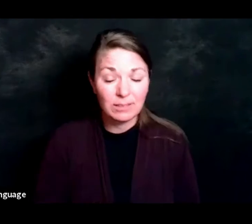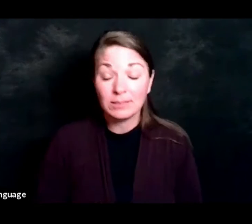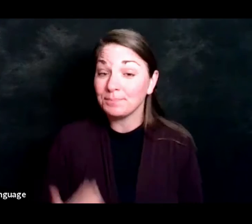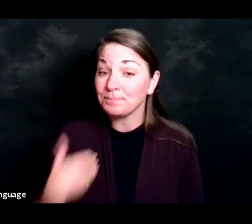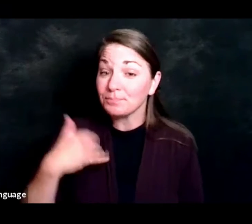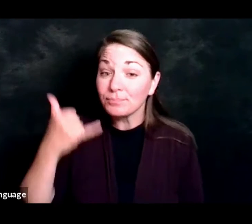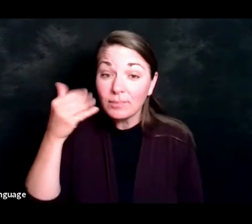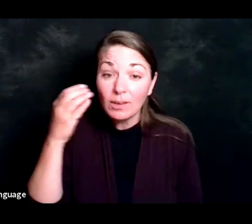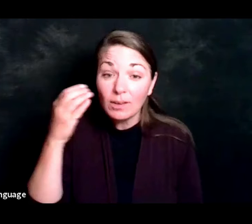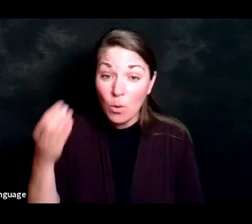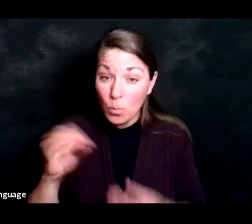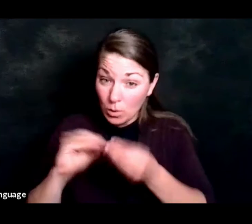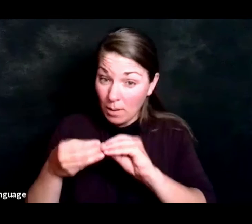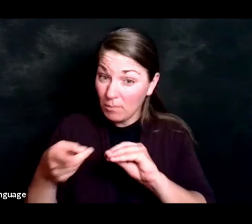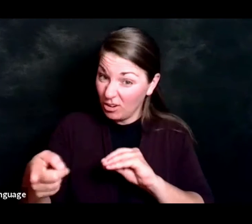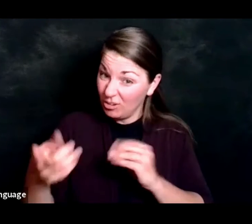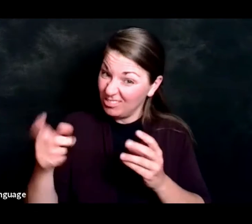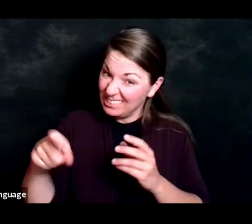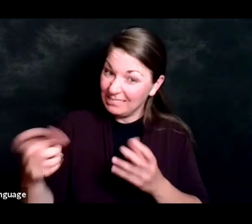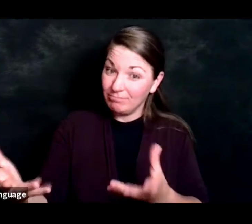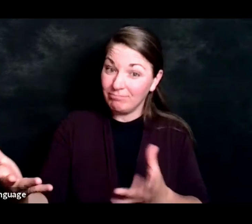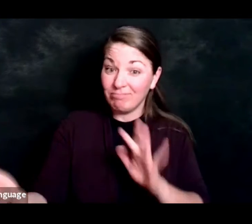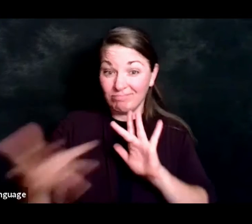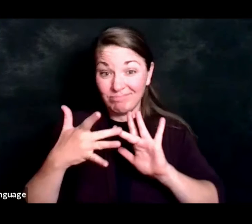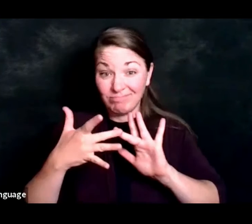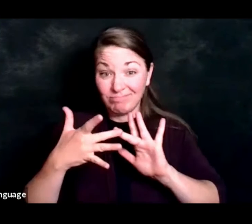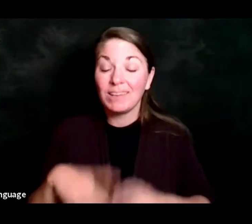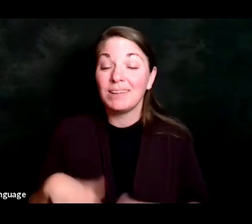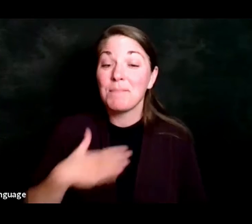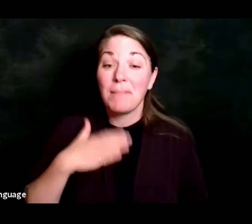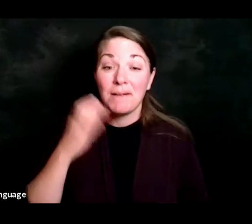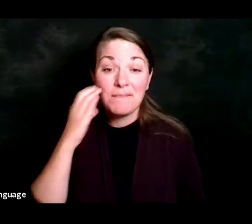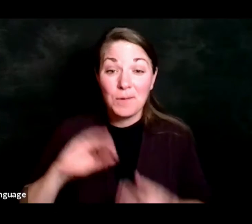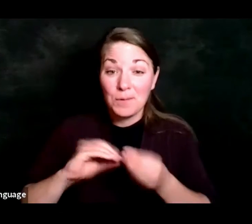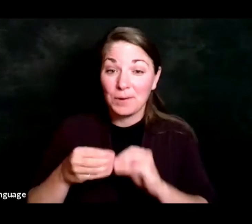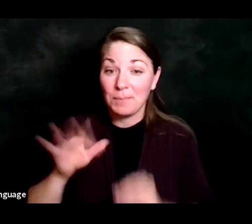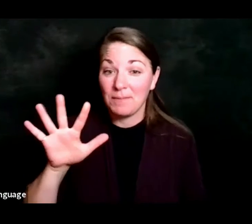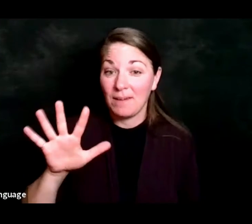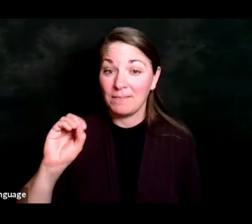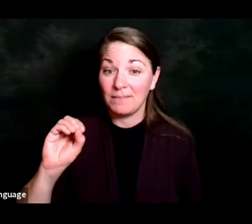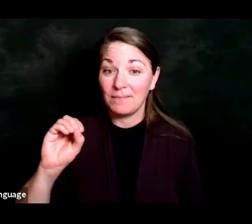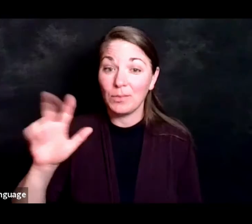out to me and we could work together. It is area code